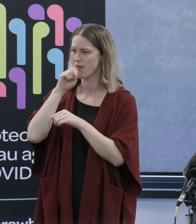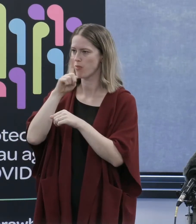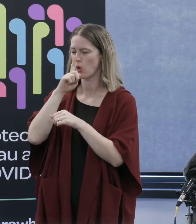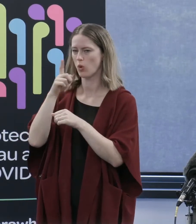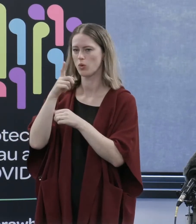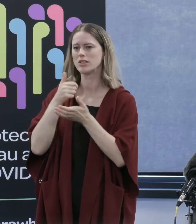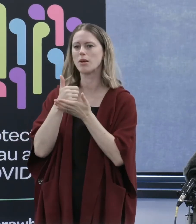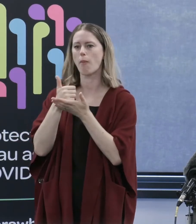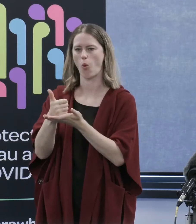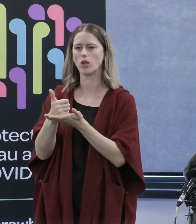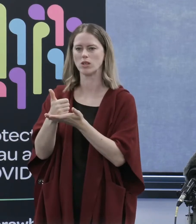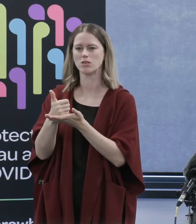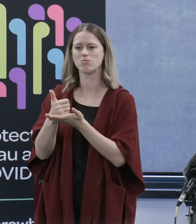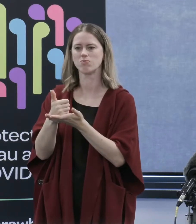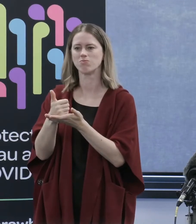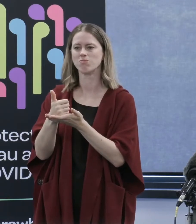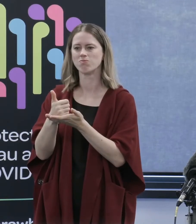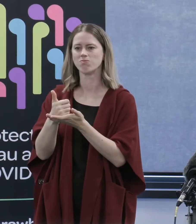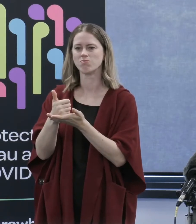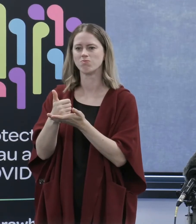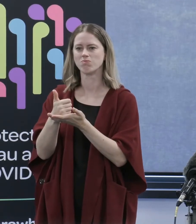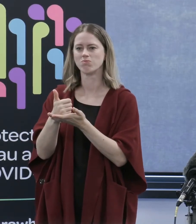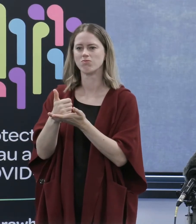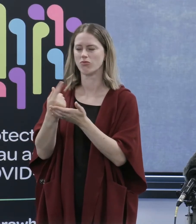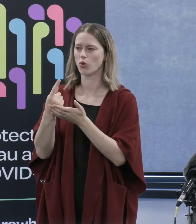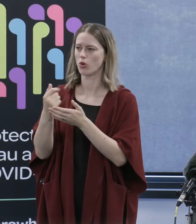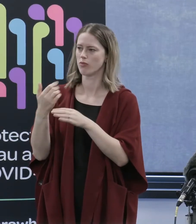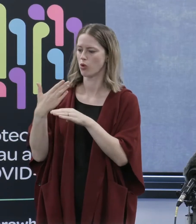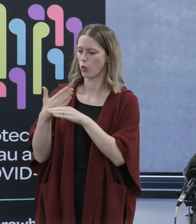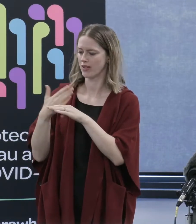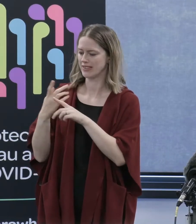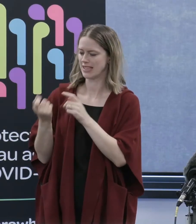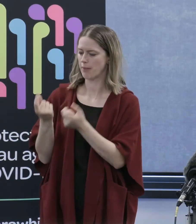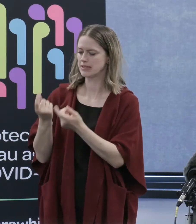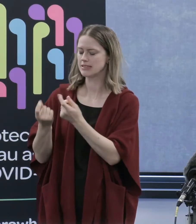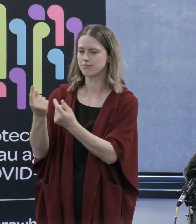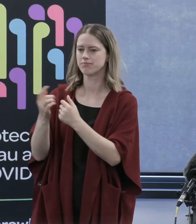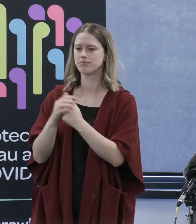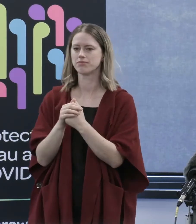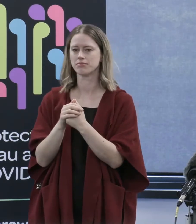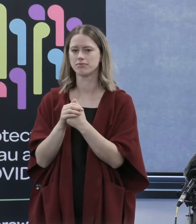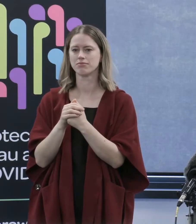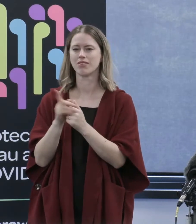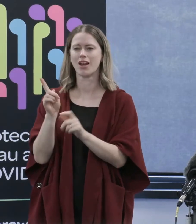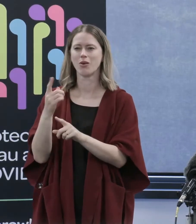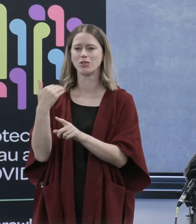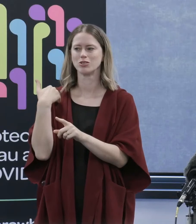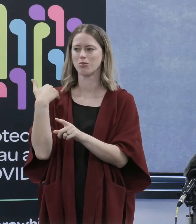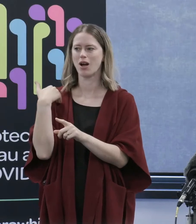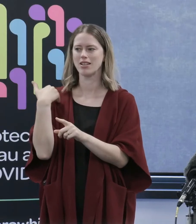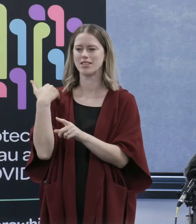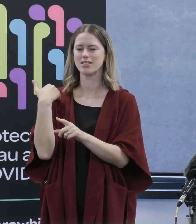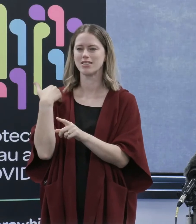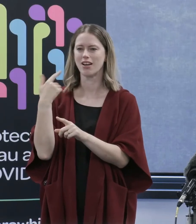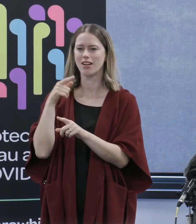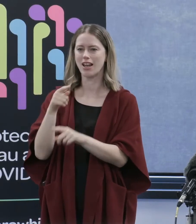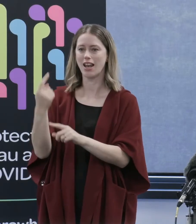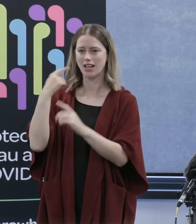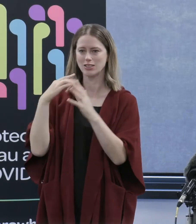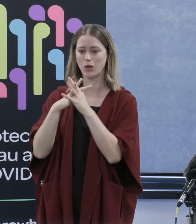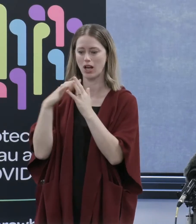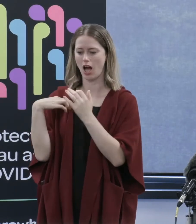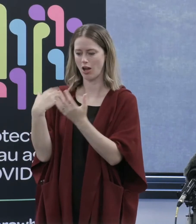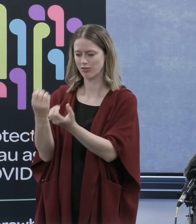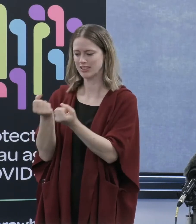that the vast majority of New Zealanders have provided for our efforts, and I was reminded of these just last week when I received